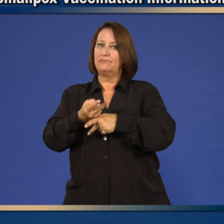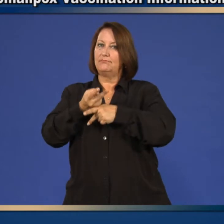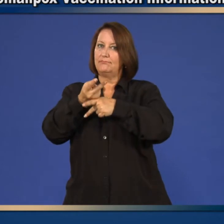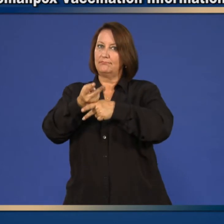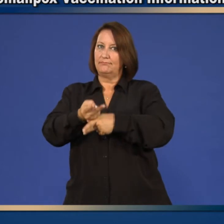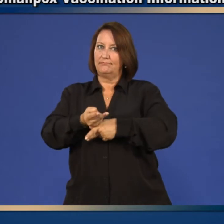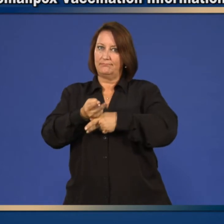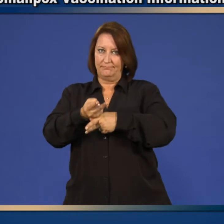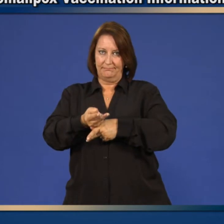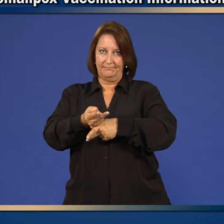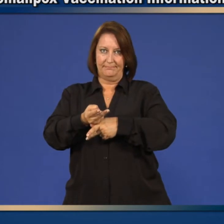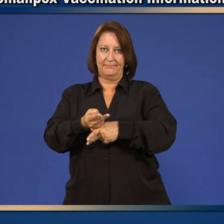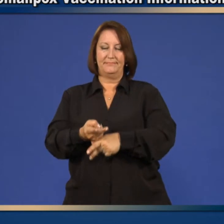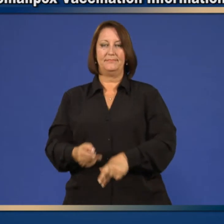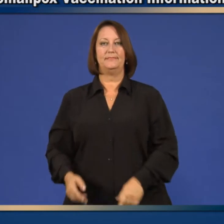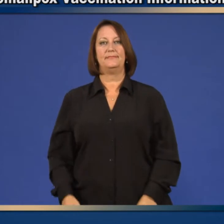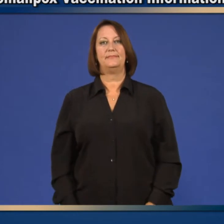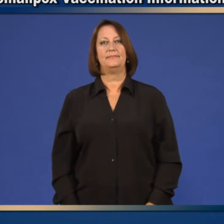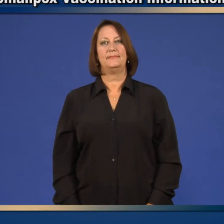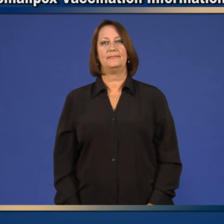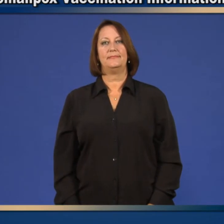site.